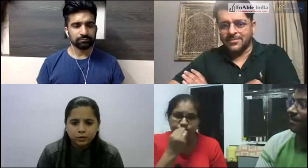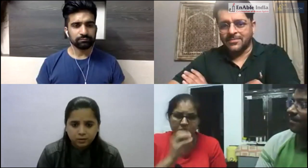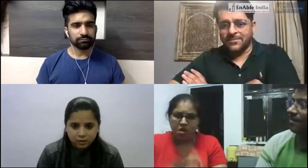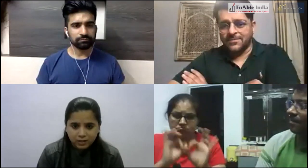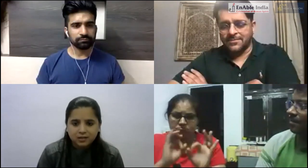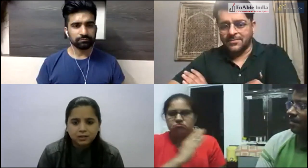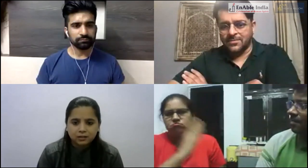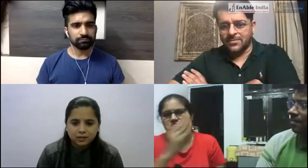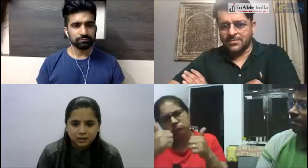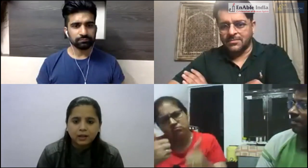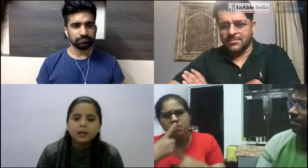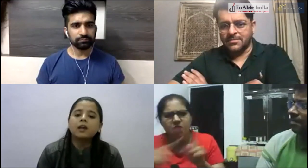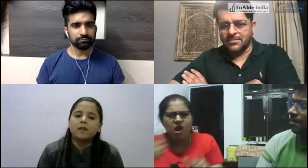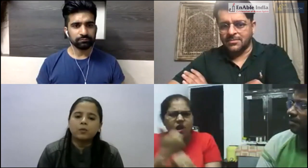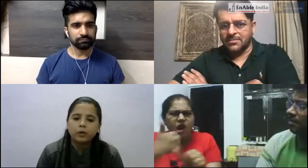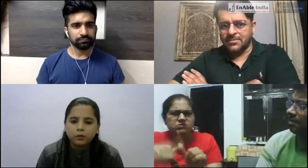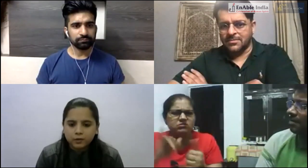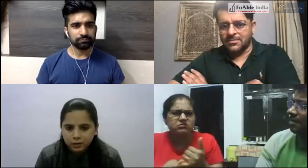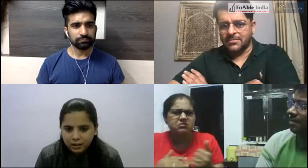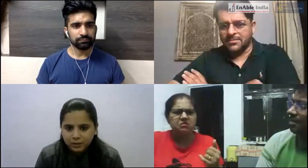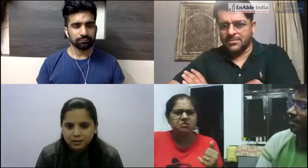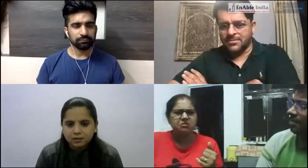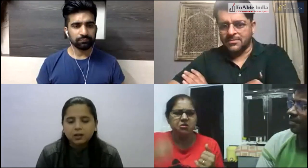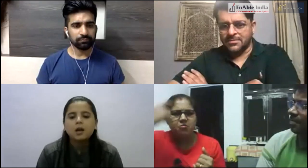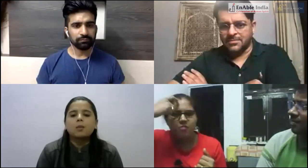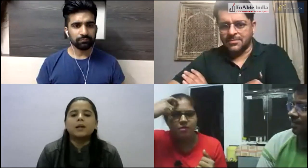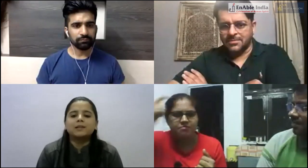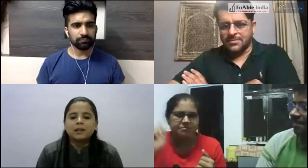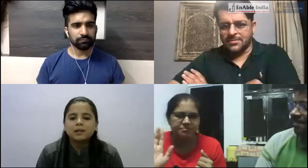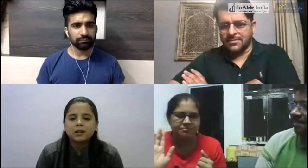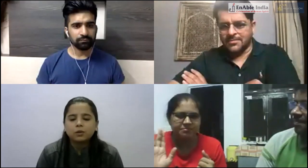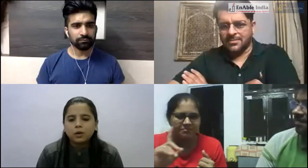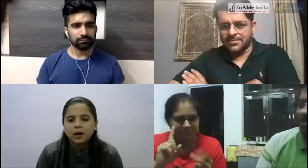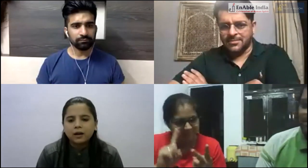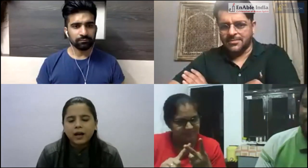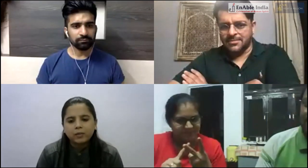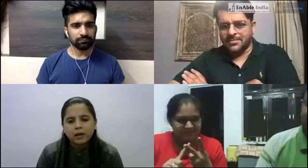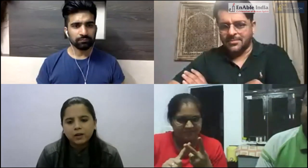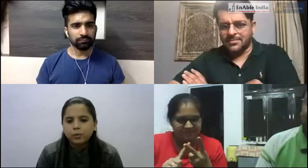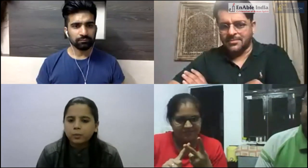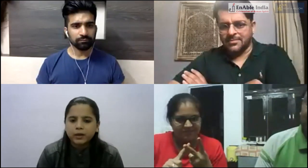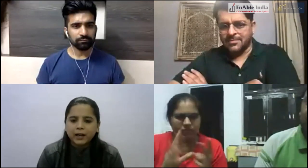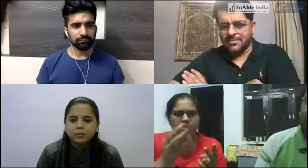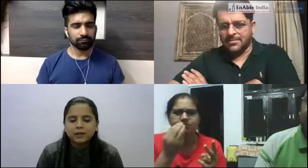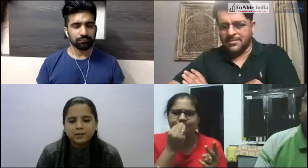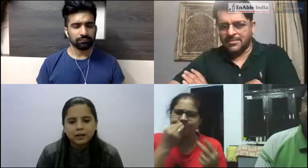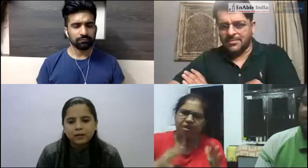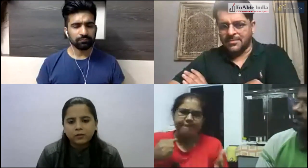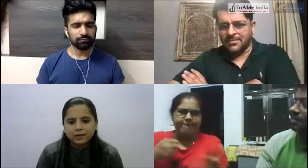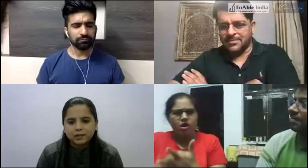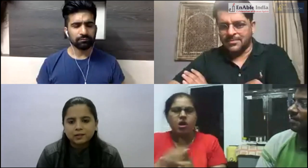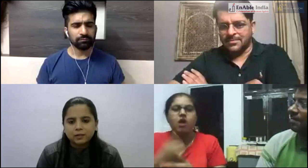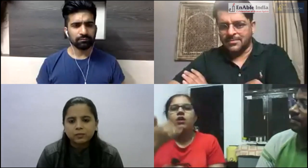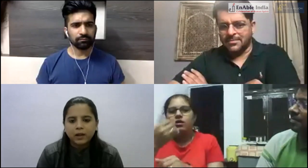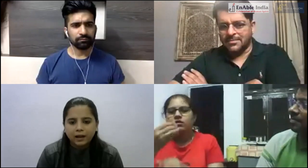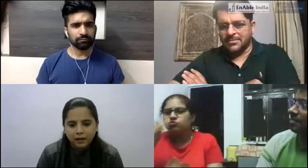you would suggest in this thing if I'm going office on the daily basis? But second thing, I'm having proper diet, but still I'm